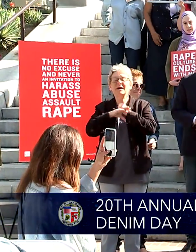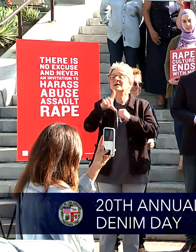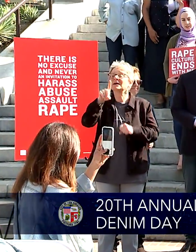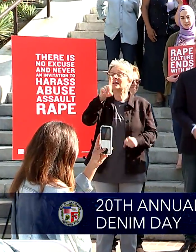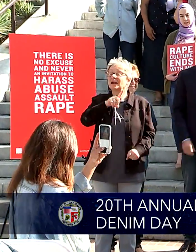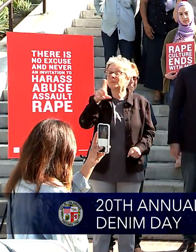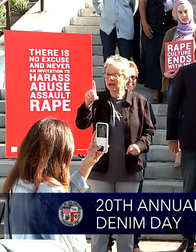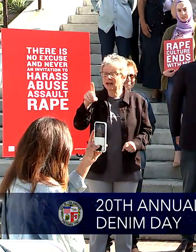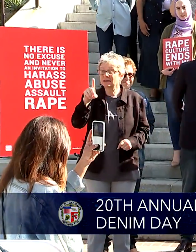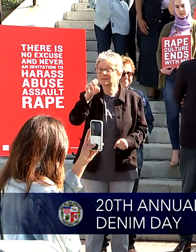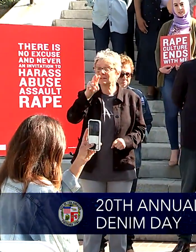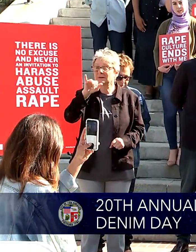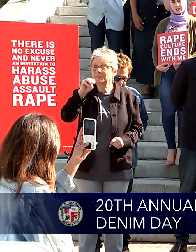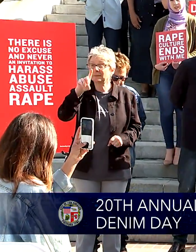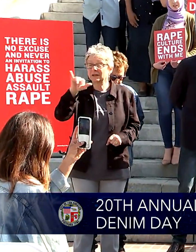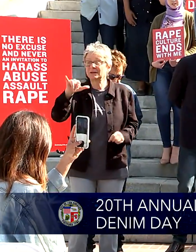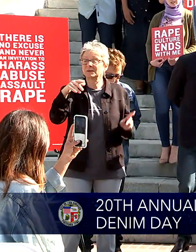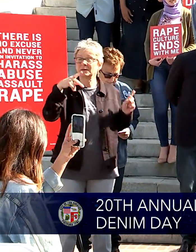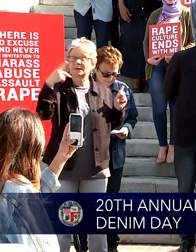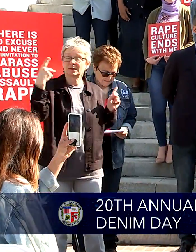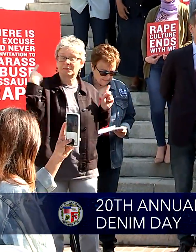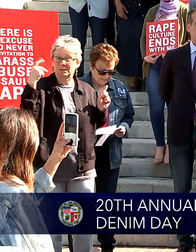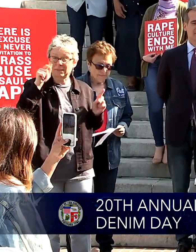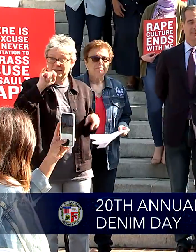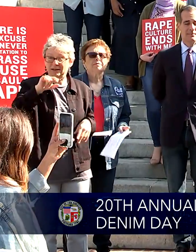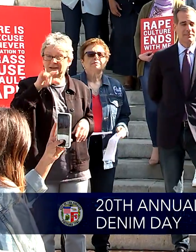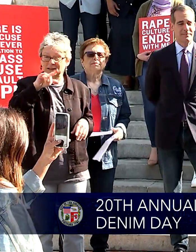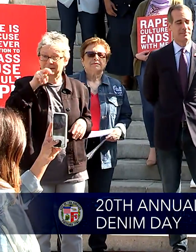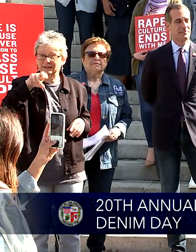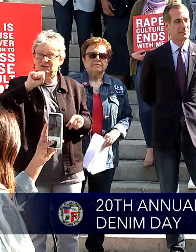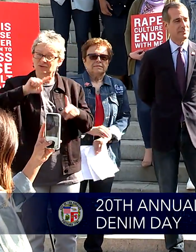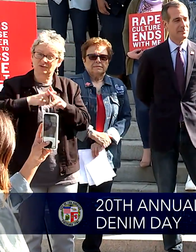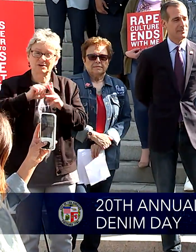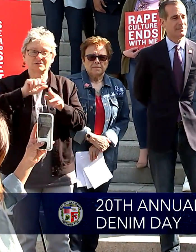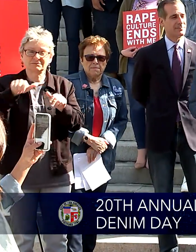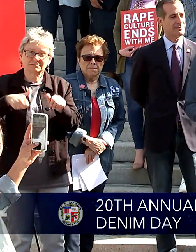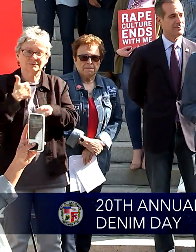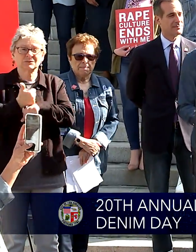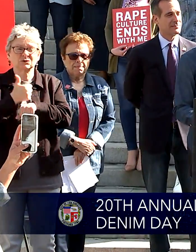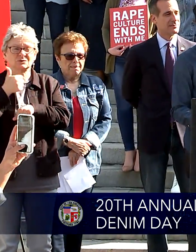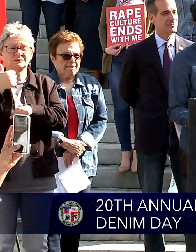Day. Patty Giggins started the campaign 20 years ago and continued.